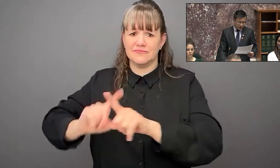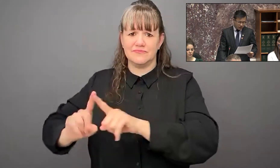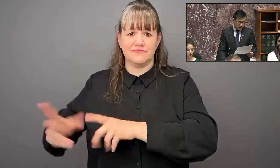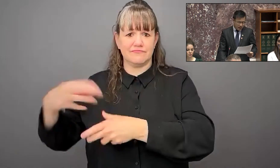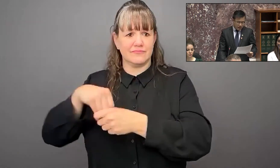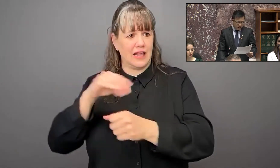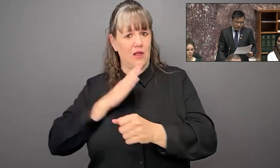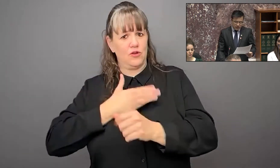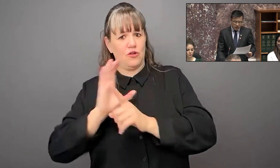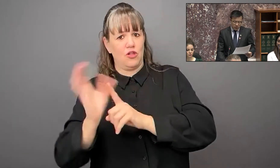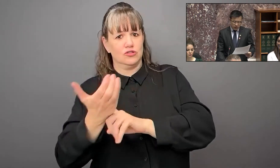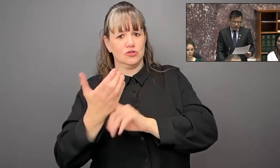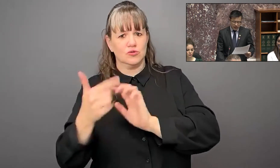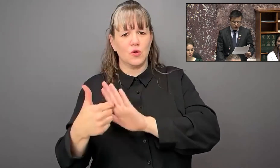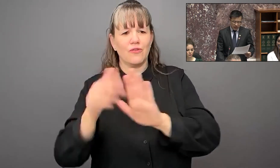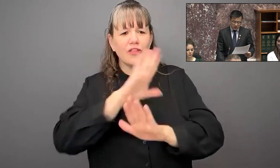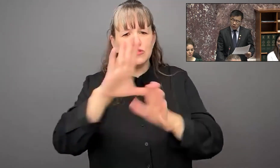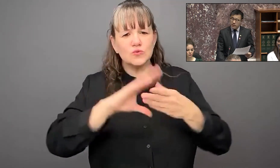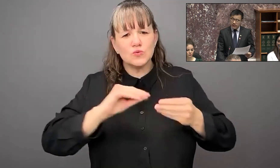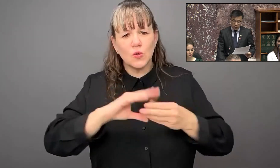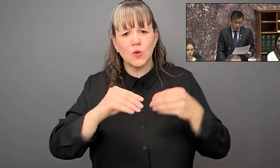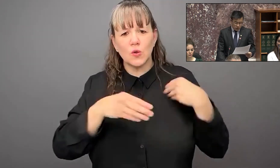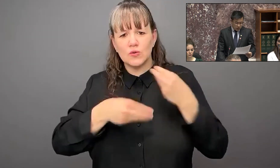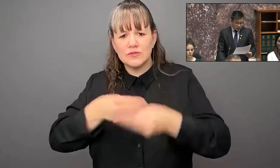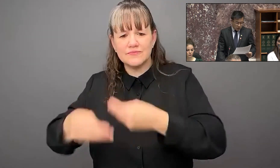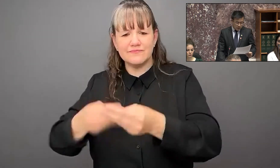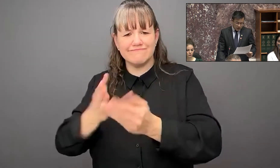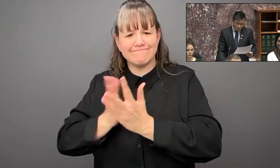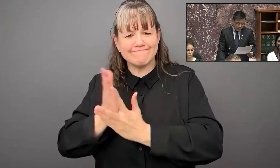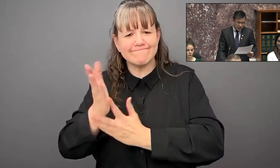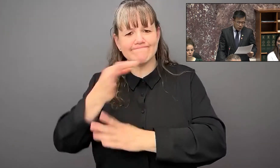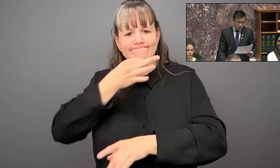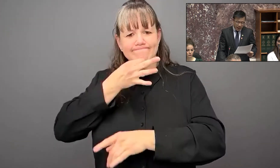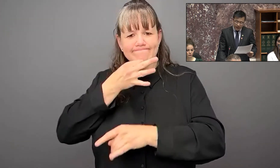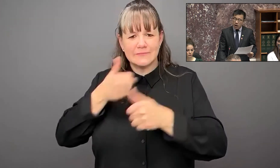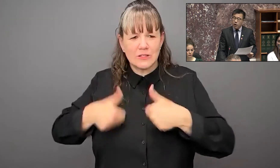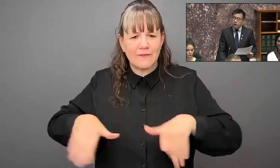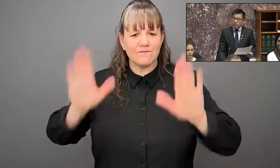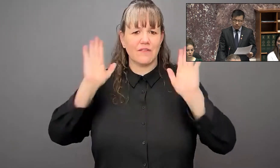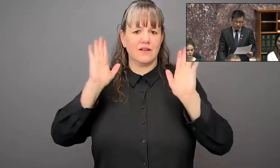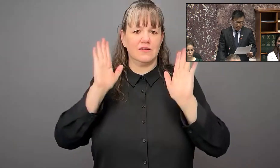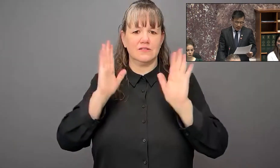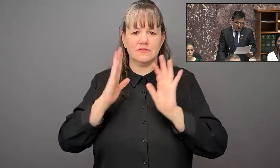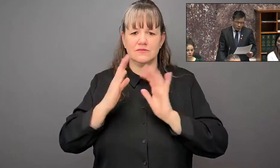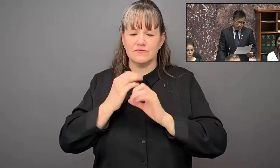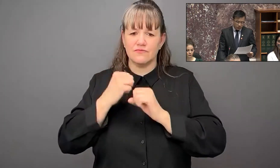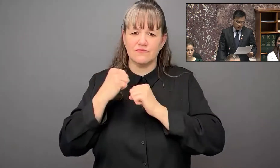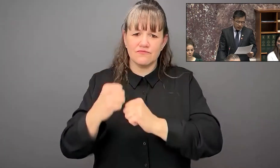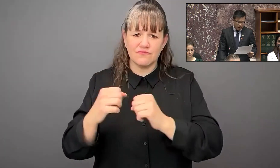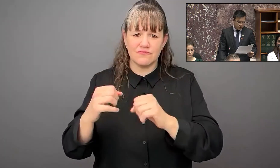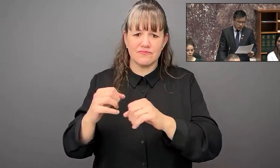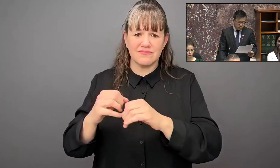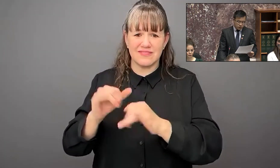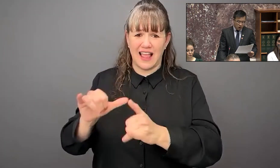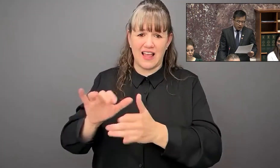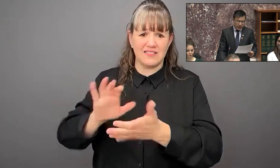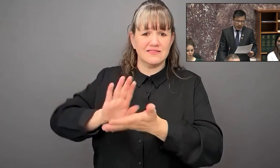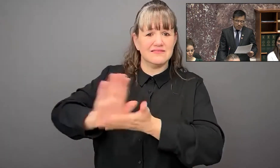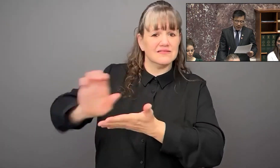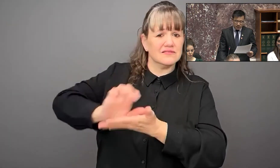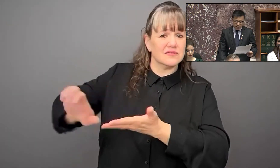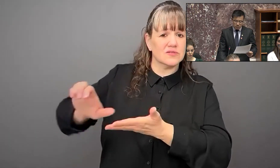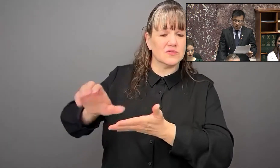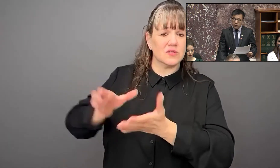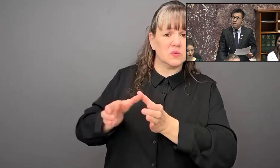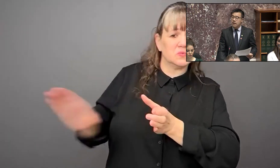and strength. These communities have experienced exclusion, discrimination, and hardship. However, they have stood strong